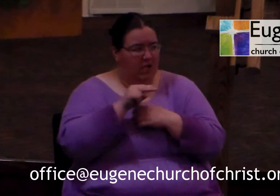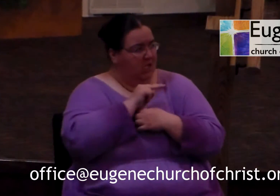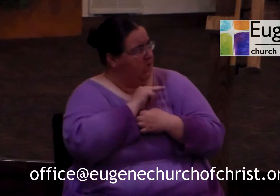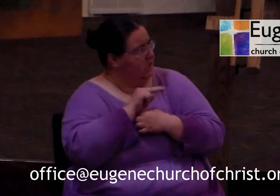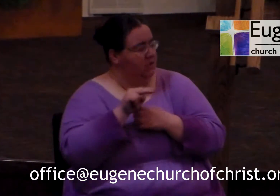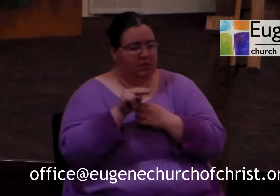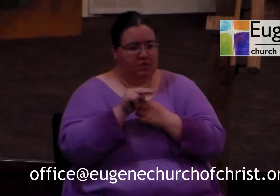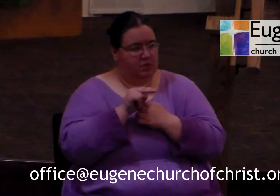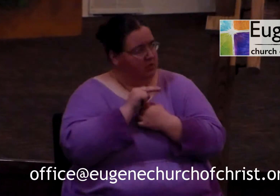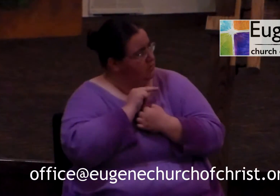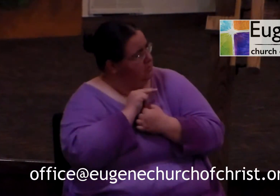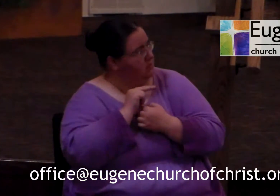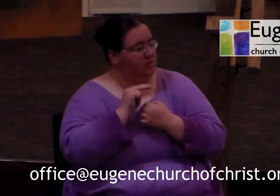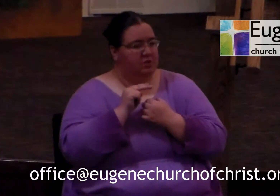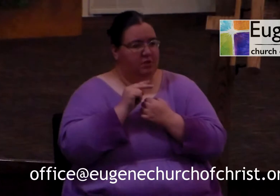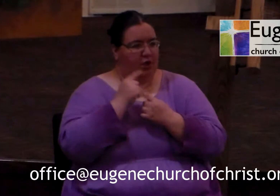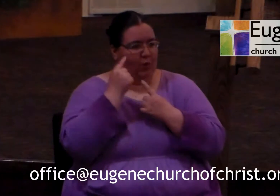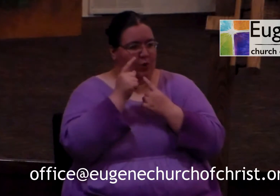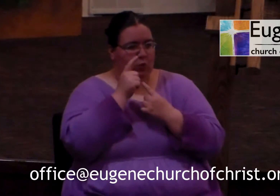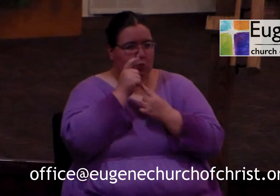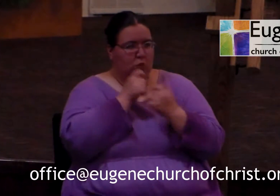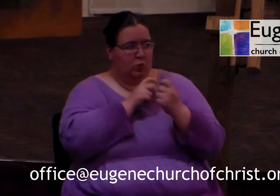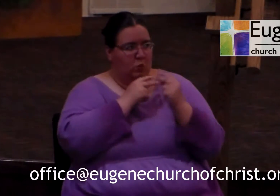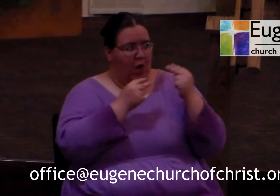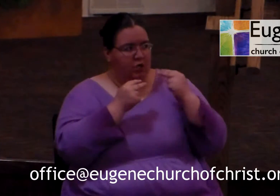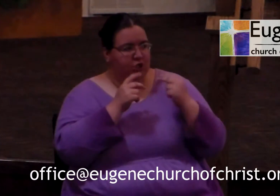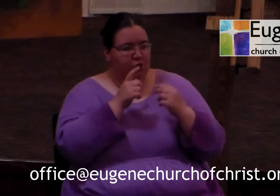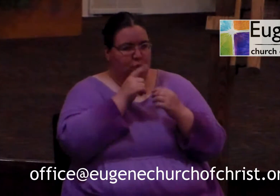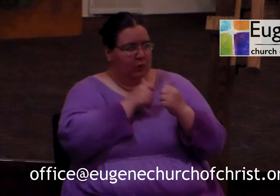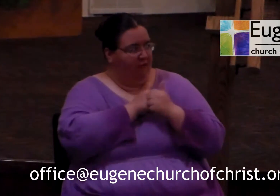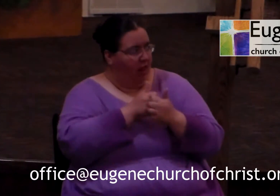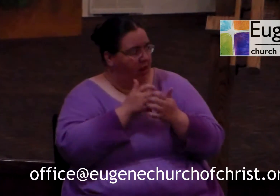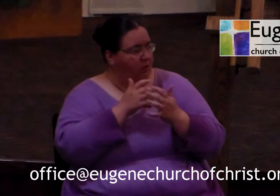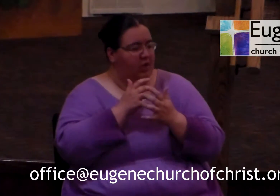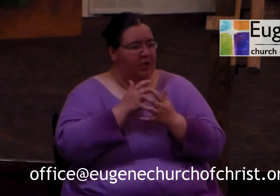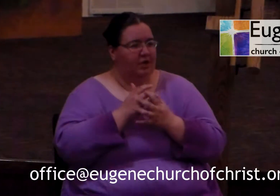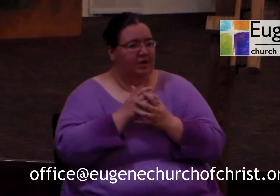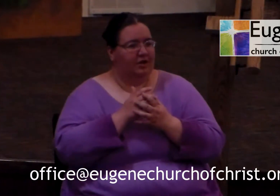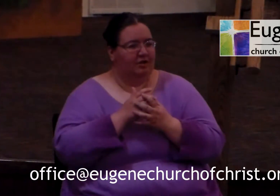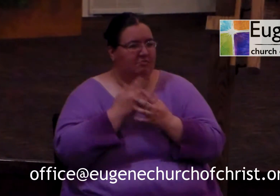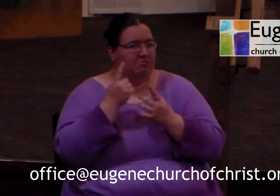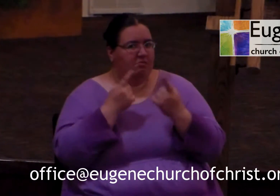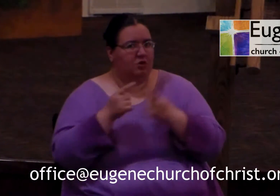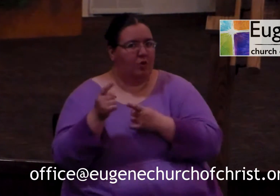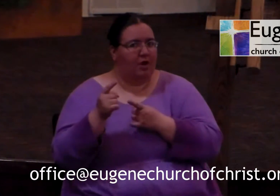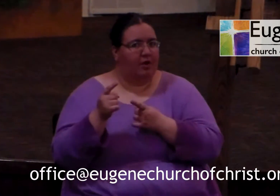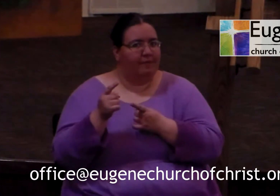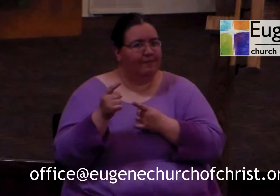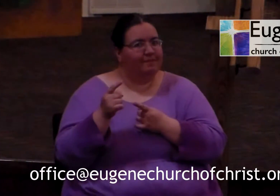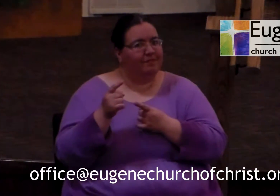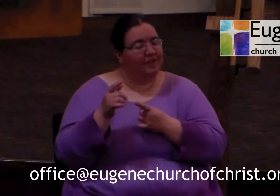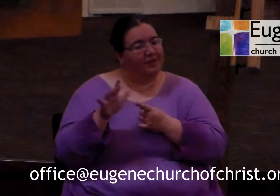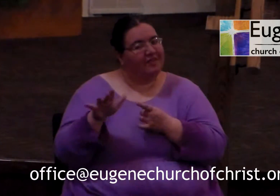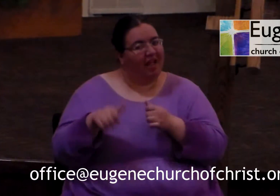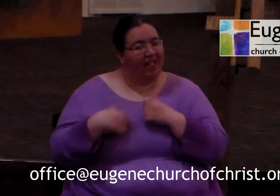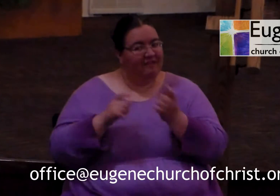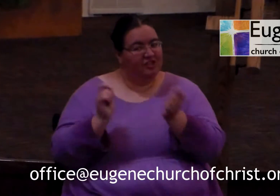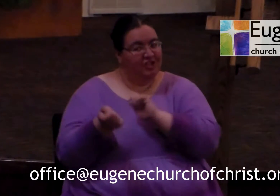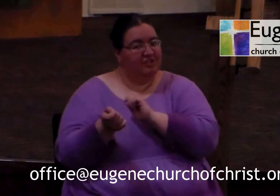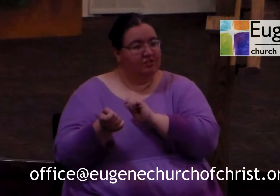wondering who's watching, who might be following, what's going on, and things change for him. But it doesn't stop here, because in verse 31